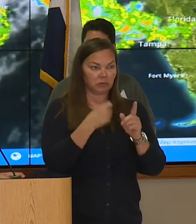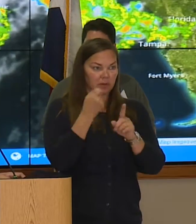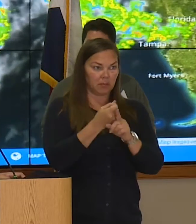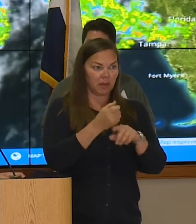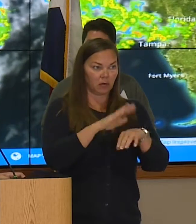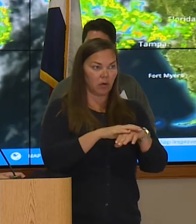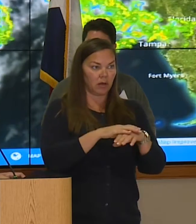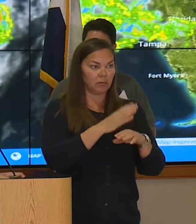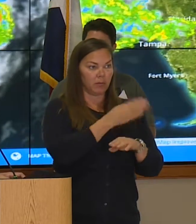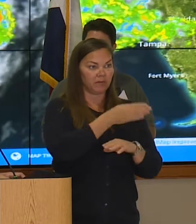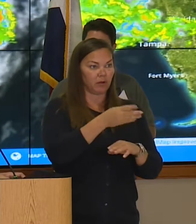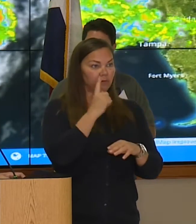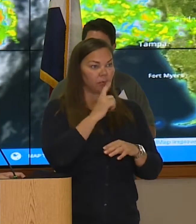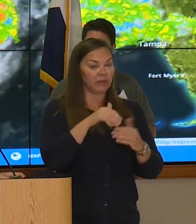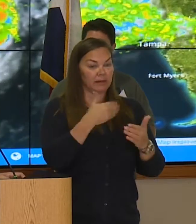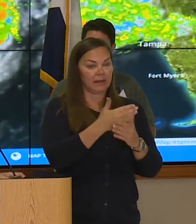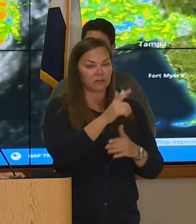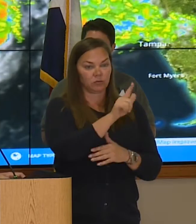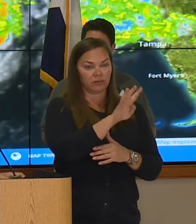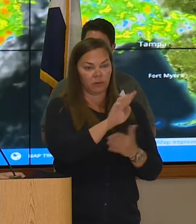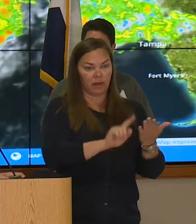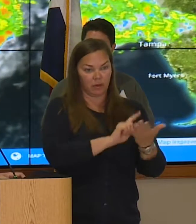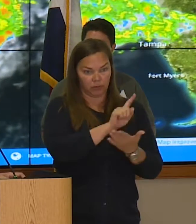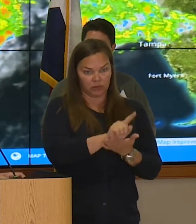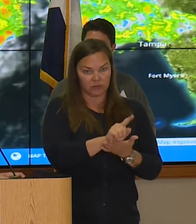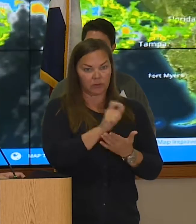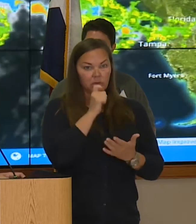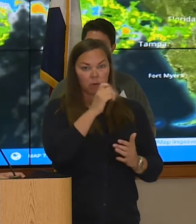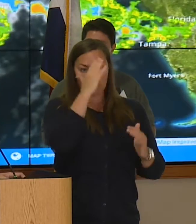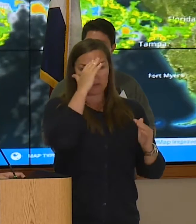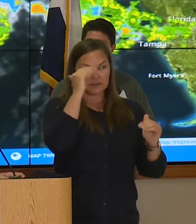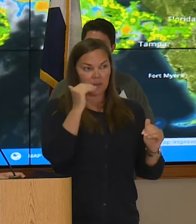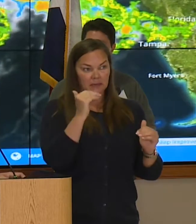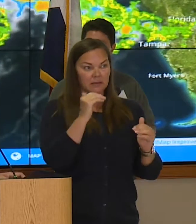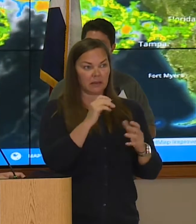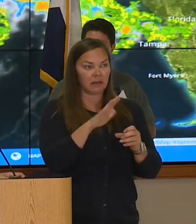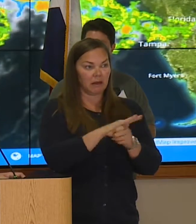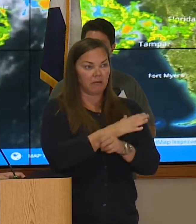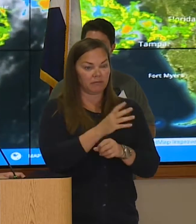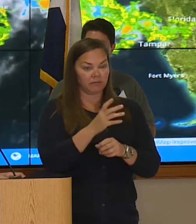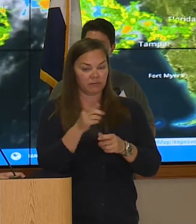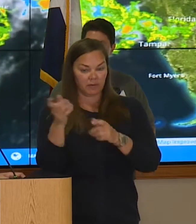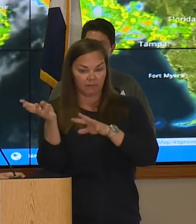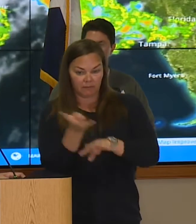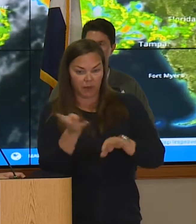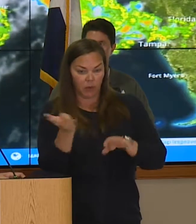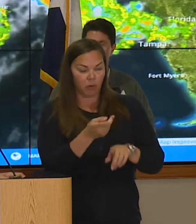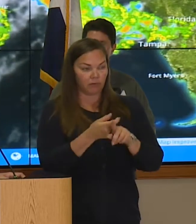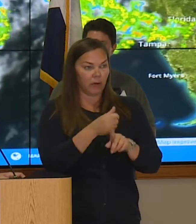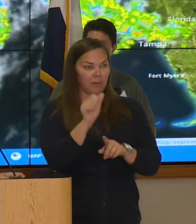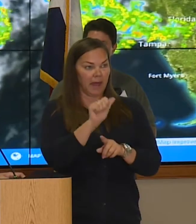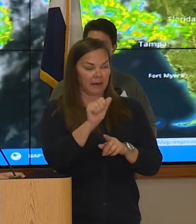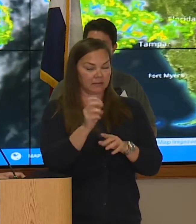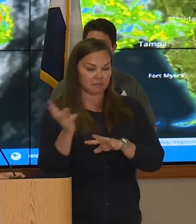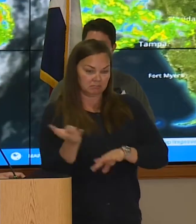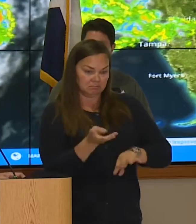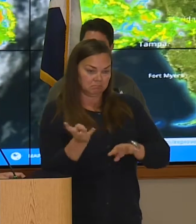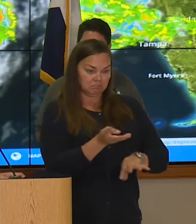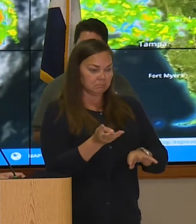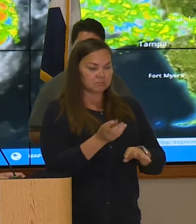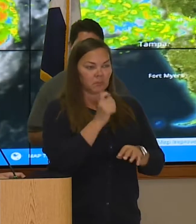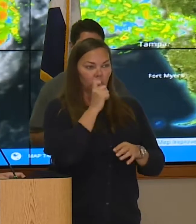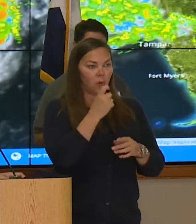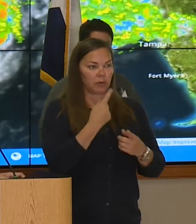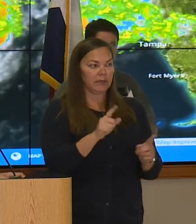impacts on Buffalo Bayou for the next 24 hours. Because we don't expect enough flow to come out of Addicks Reservoir to actually make it